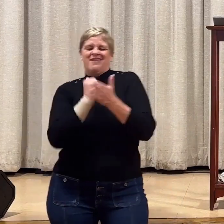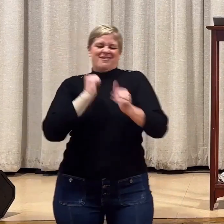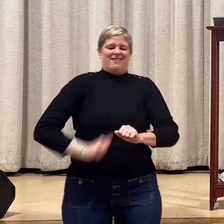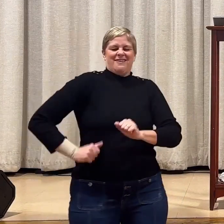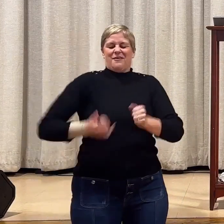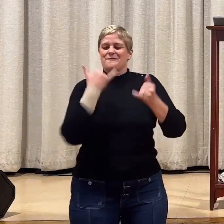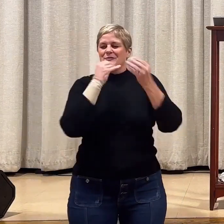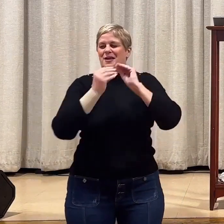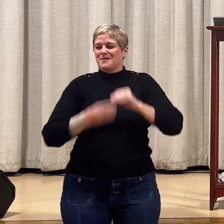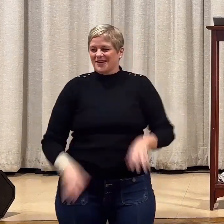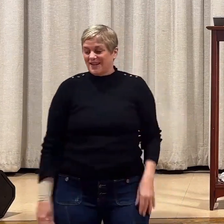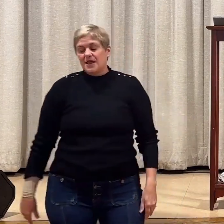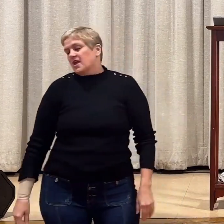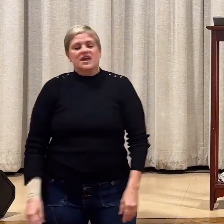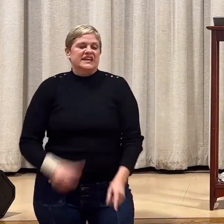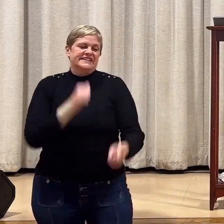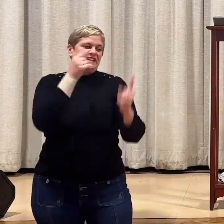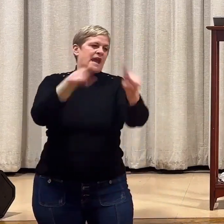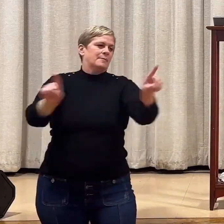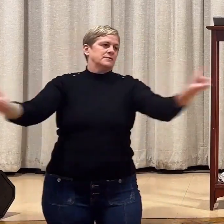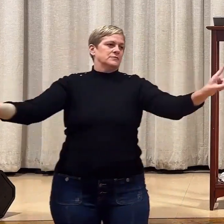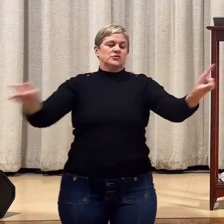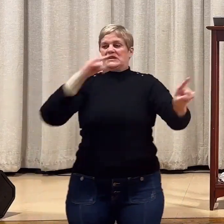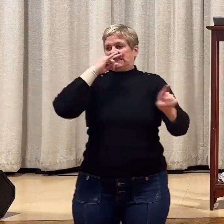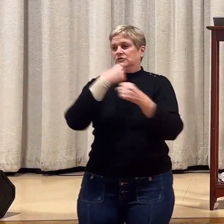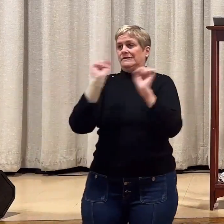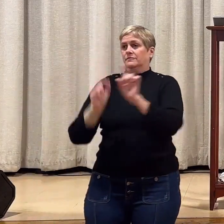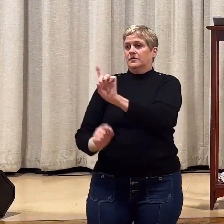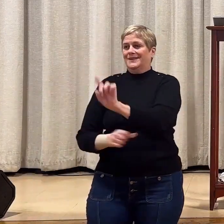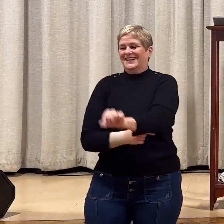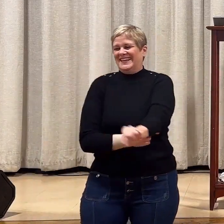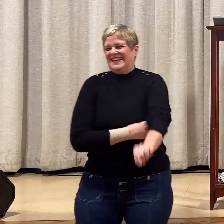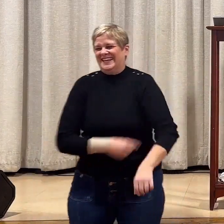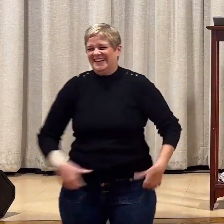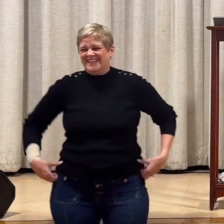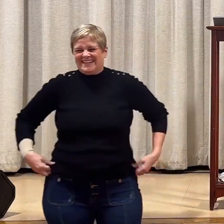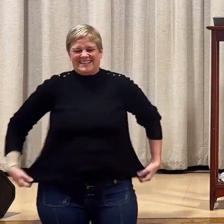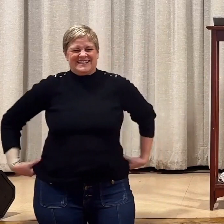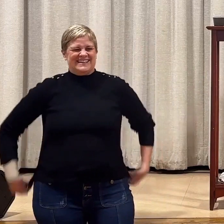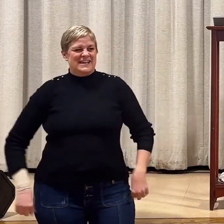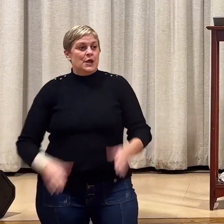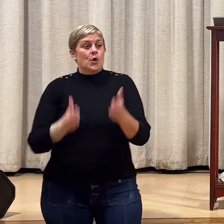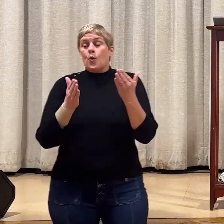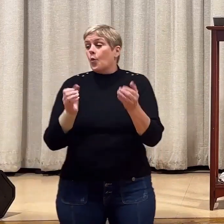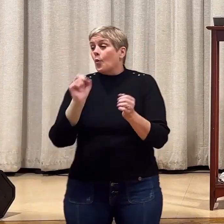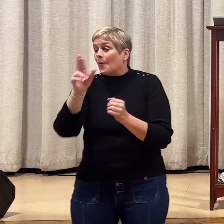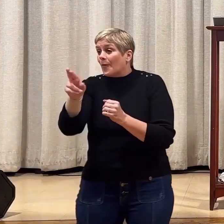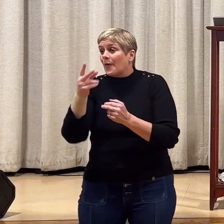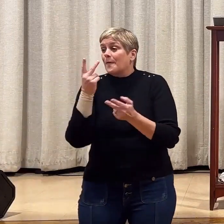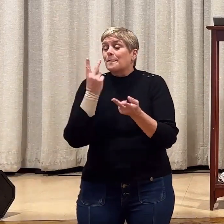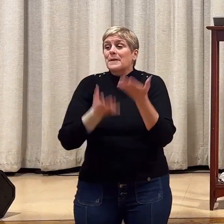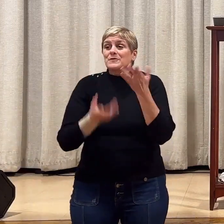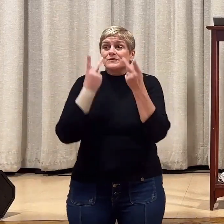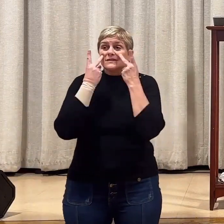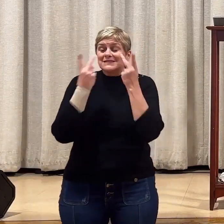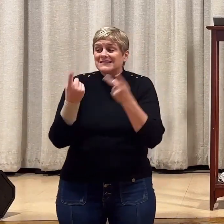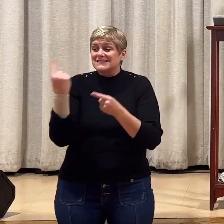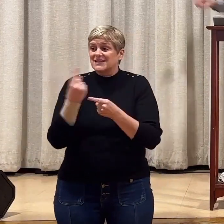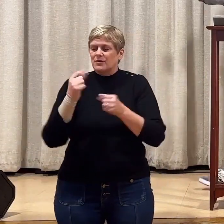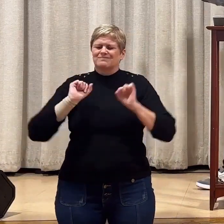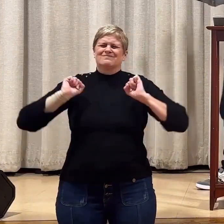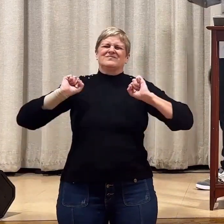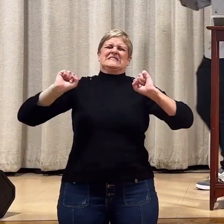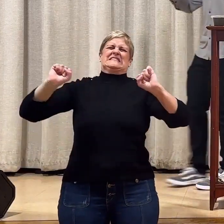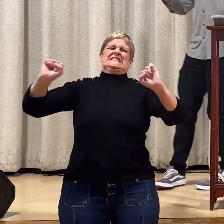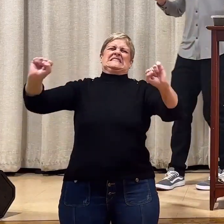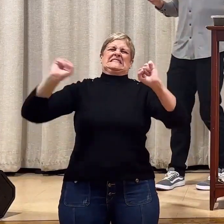number. That never happened. Don't worry. Your kids are safe. Or, you know, you see someone bench pressing, like,